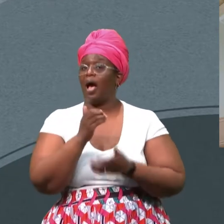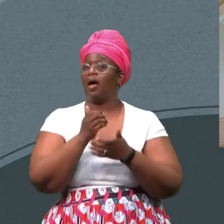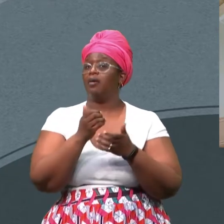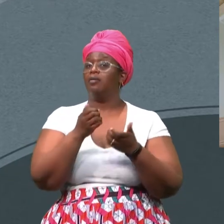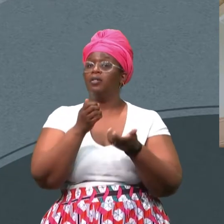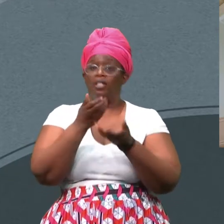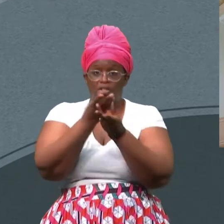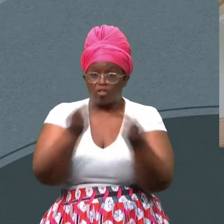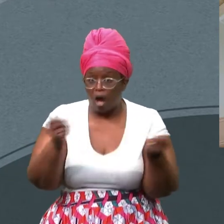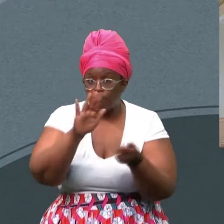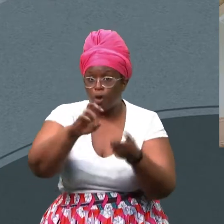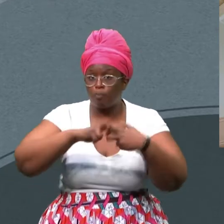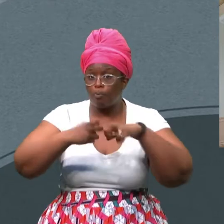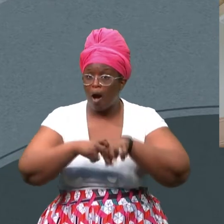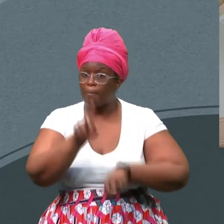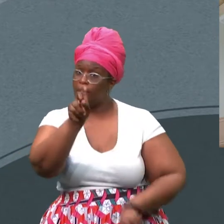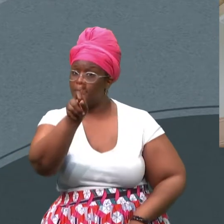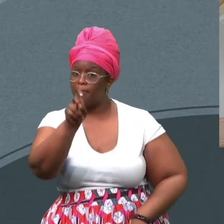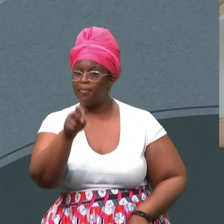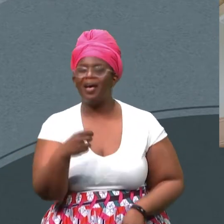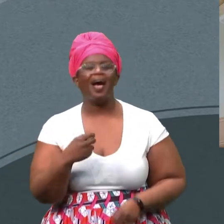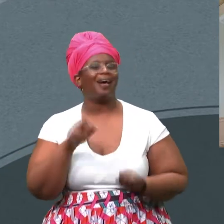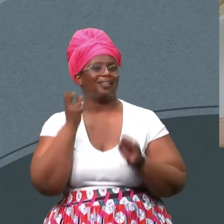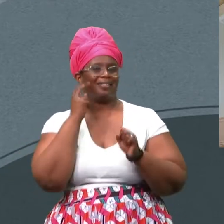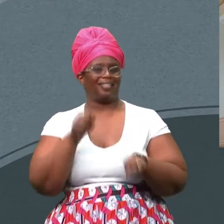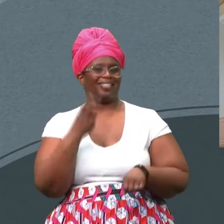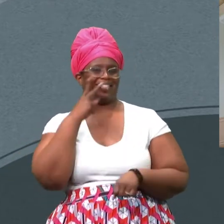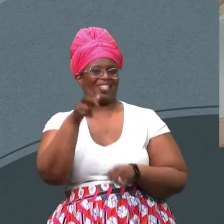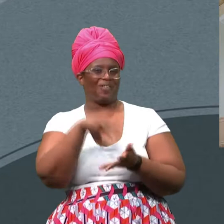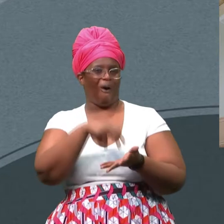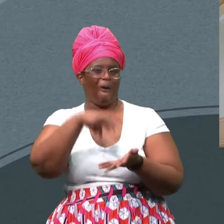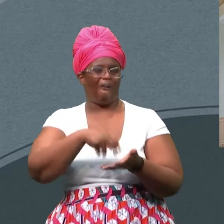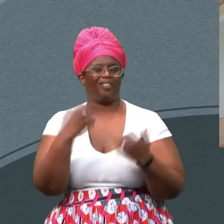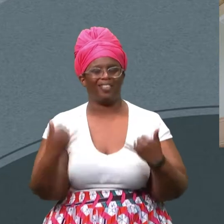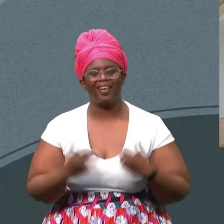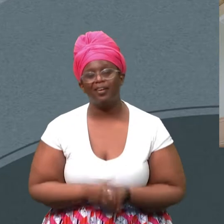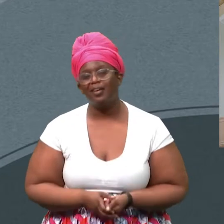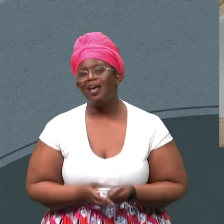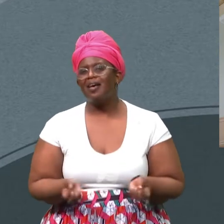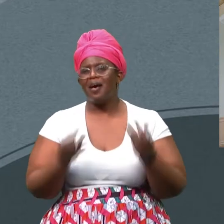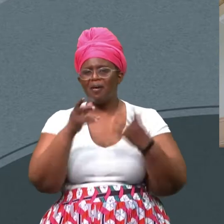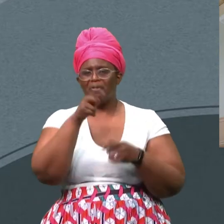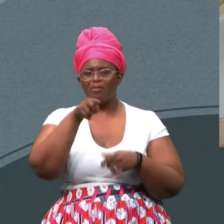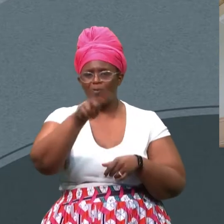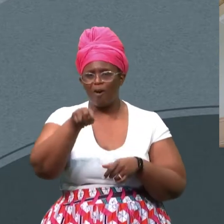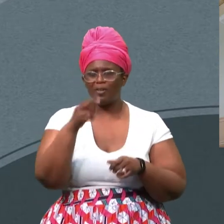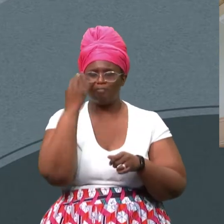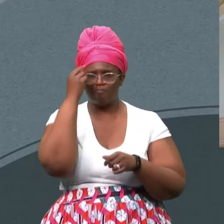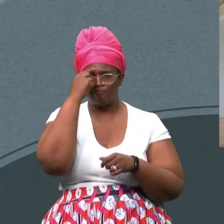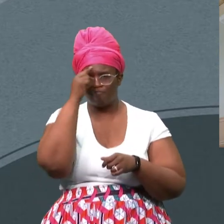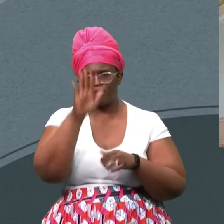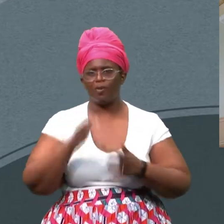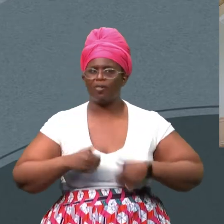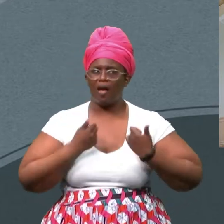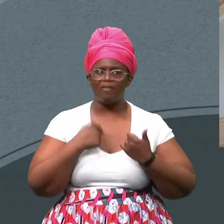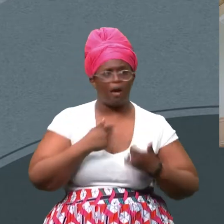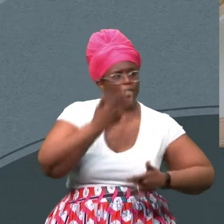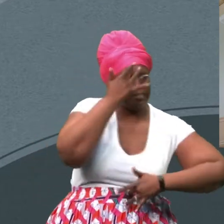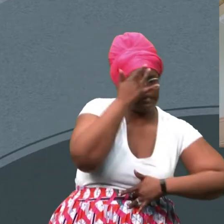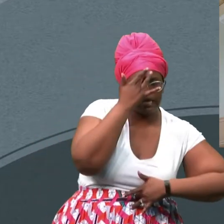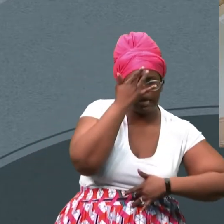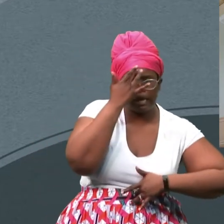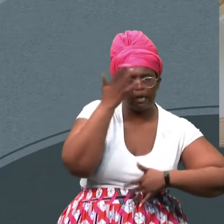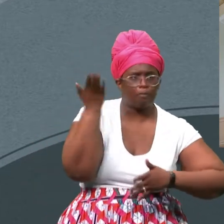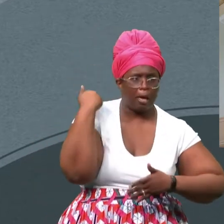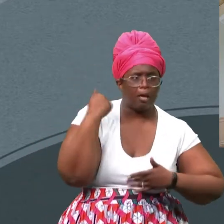wish I could see you jumping up now in your living room. Is there anybody else that could look back over your life and say, he's healed me from sickness? Is